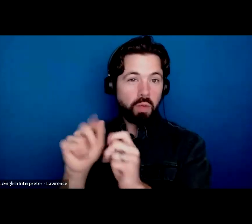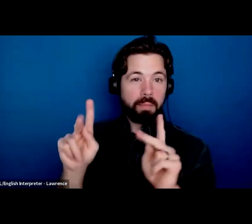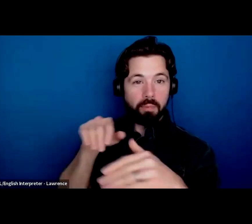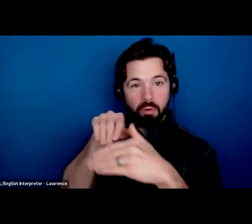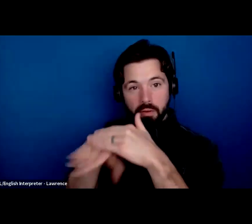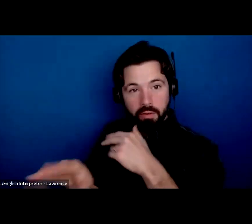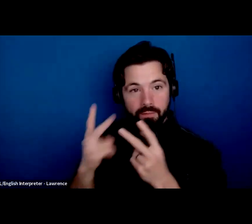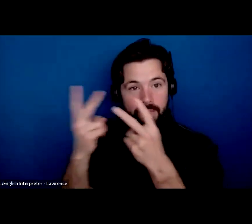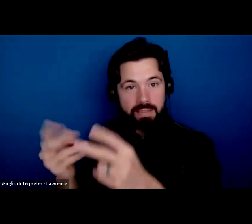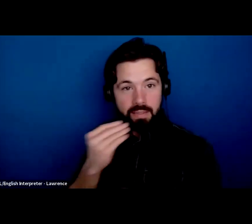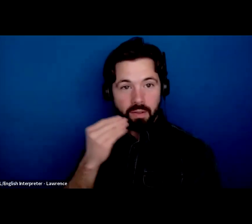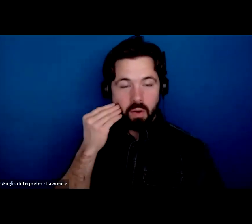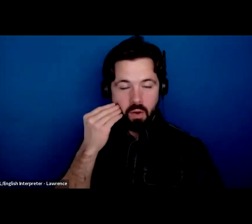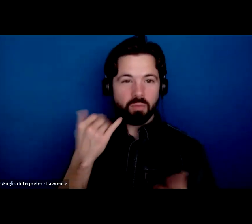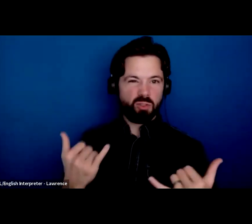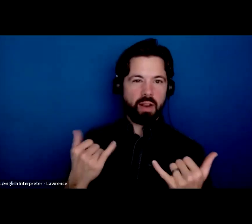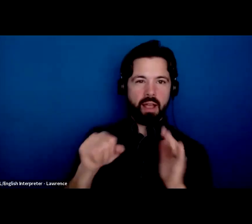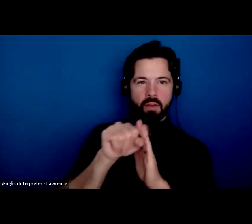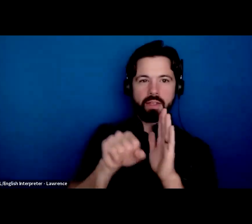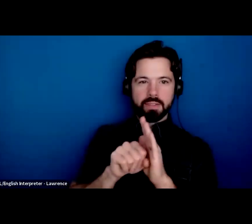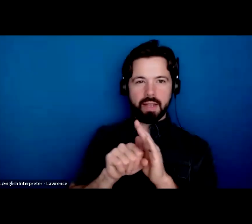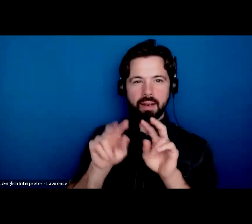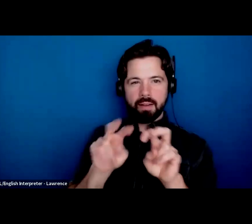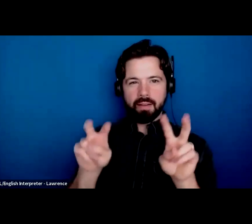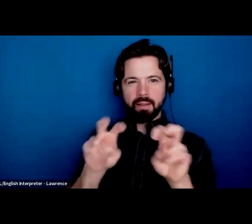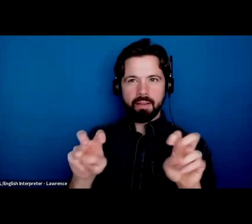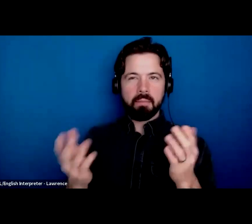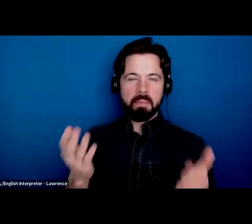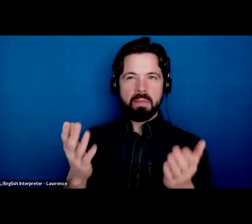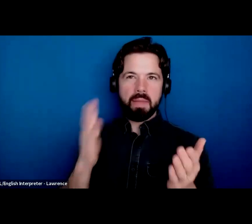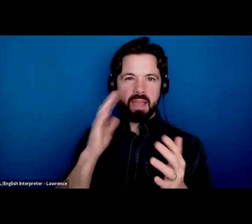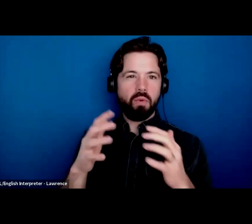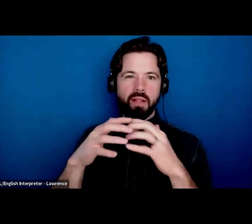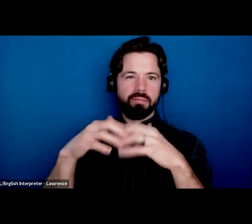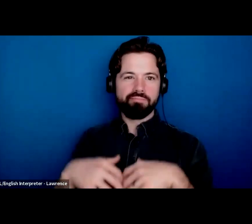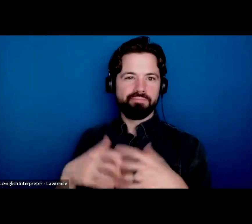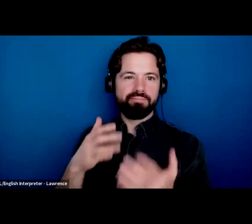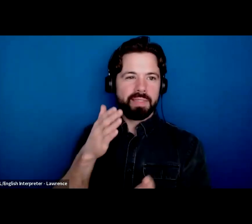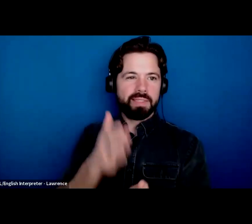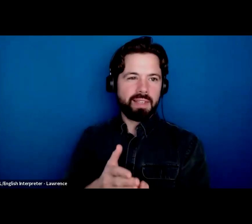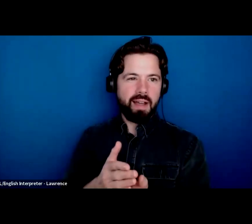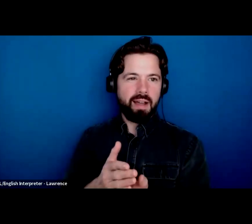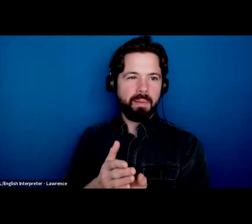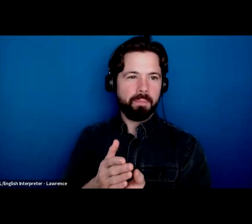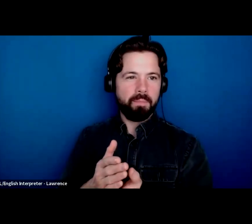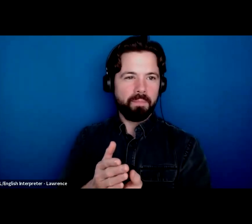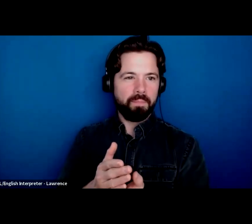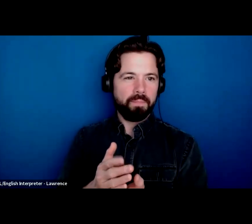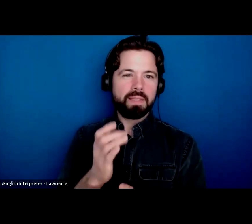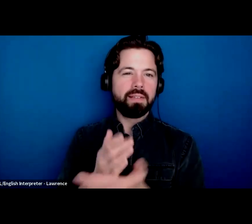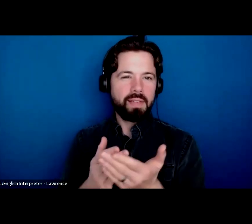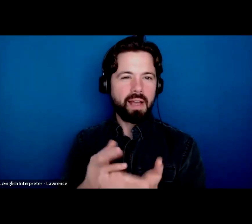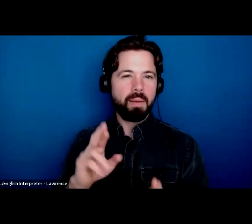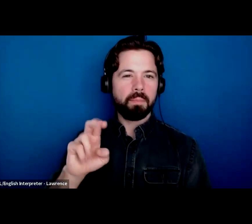that as the state looks at the kind of, I think it's the sunsetting of the of some of the remote work, some of the remote